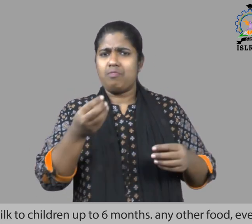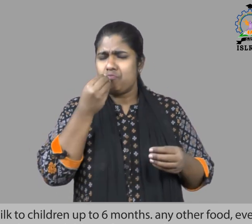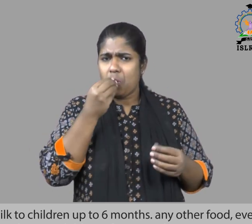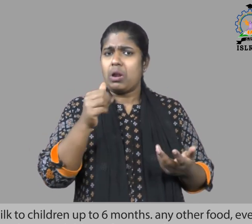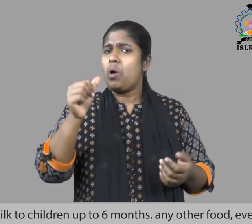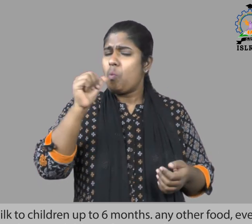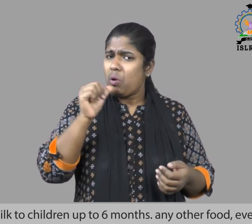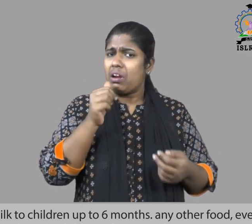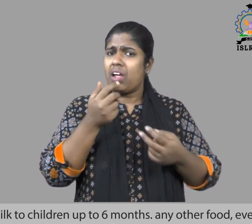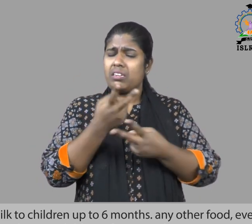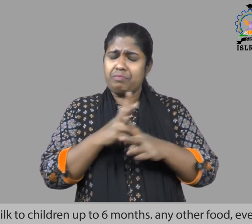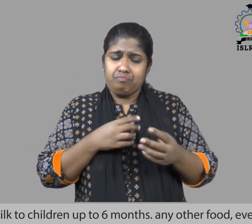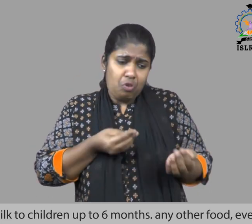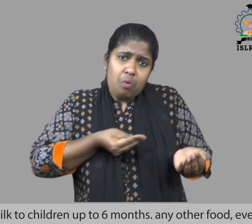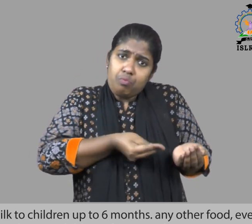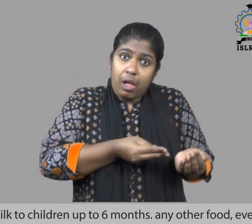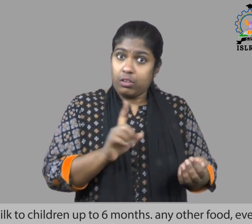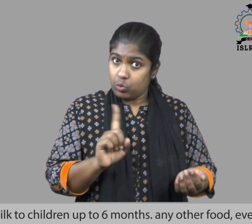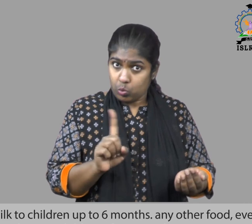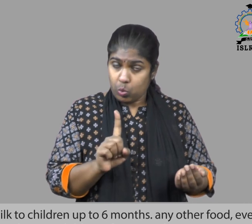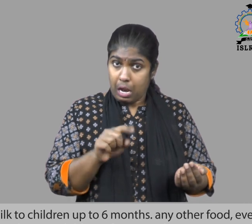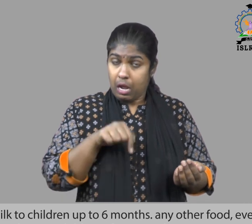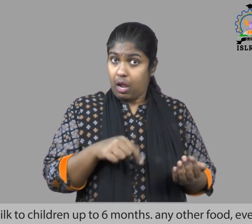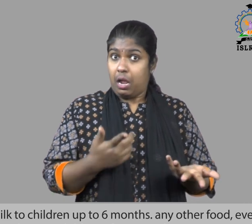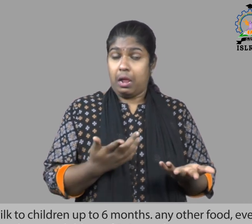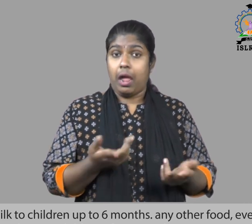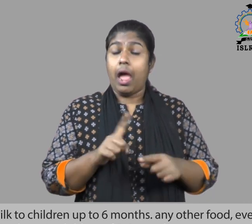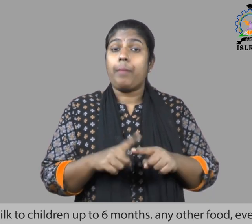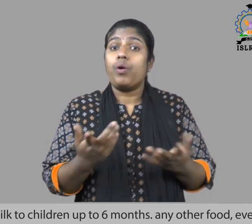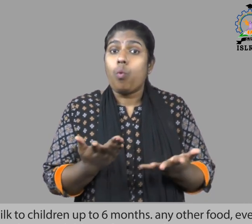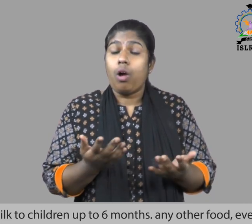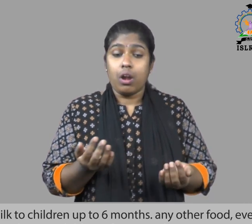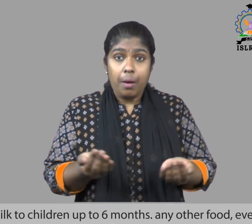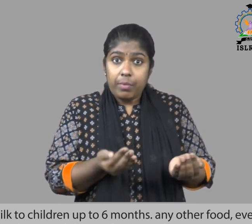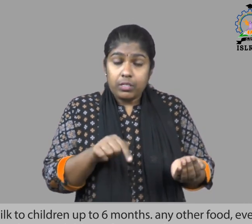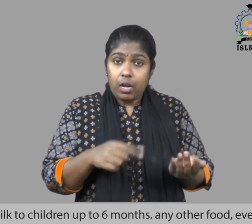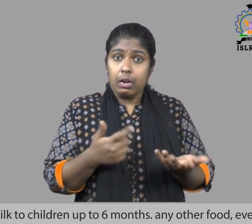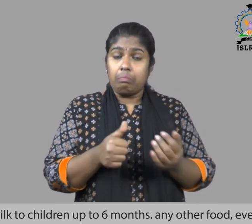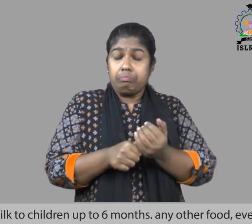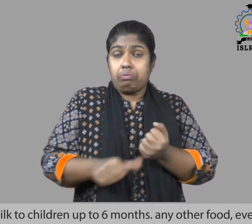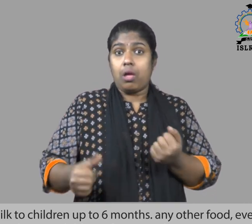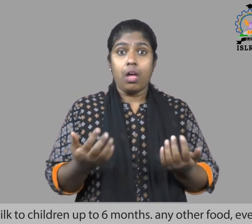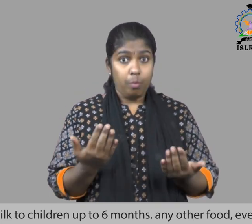food, even water, can cause diarrhea in children of 0 to 6